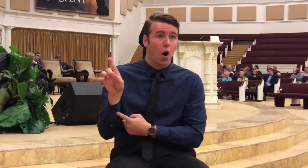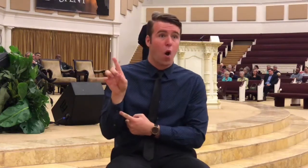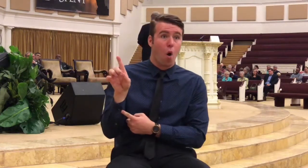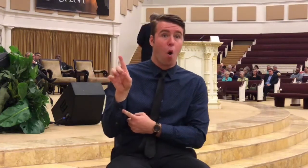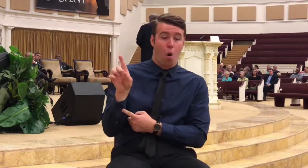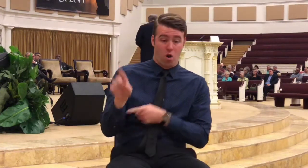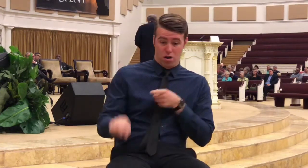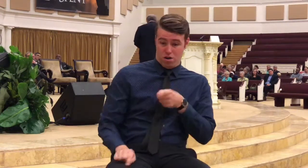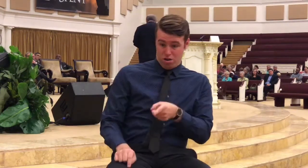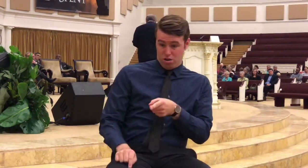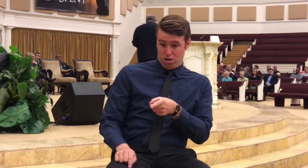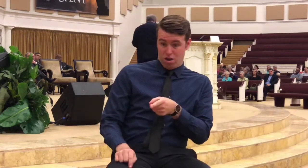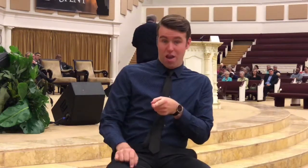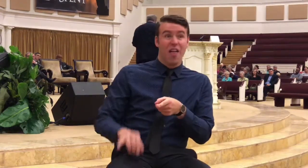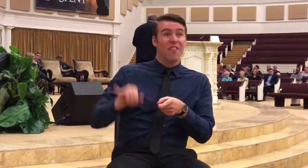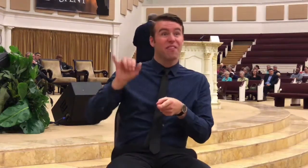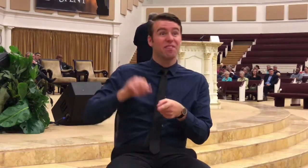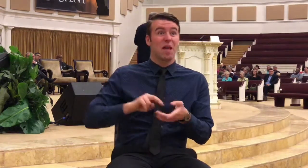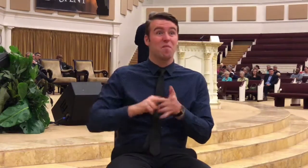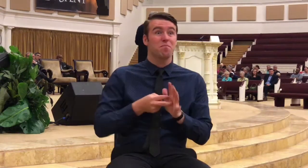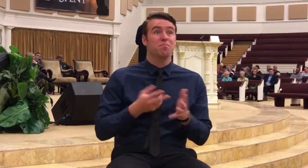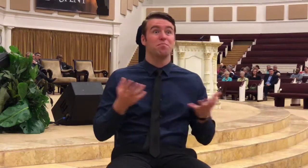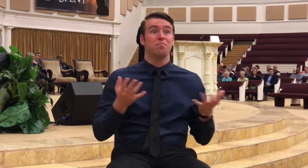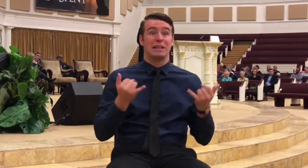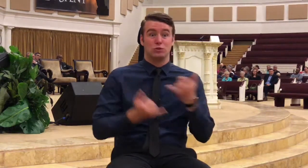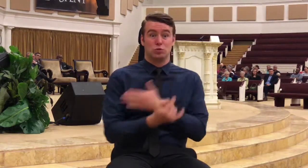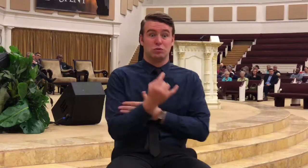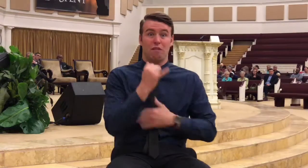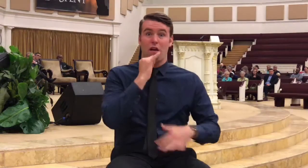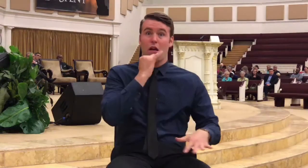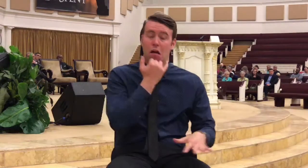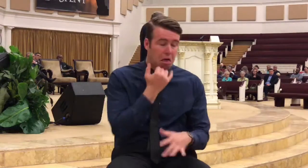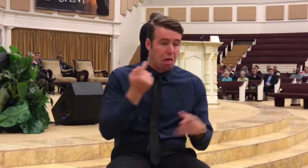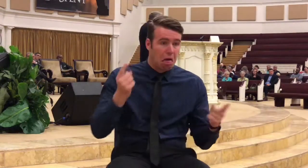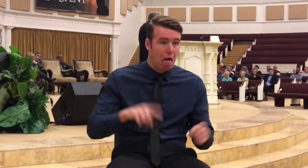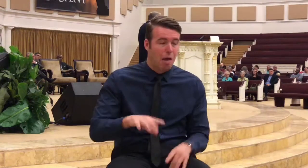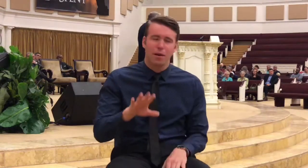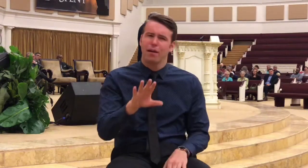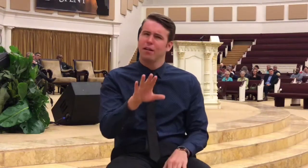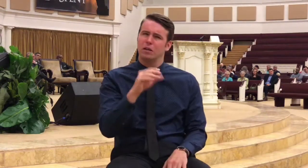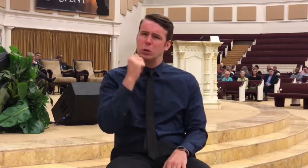an accident tonight that the young people,